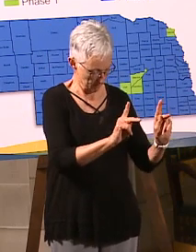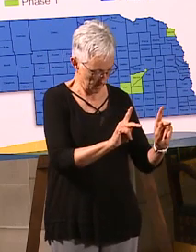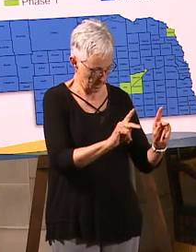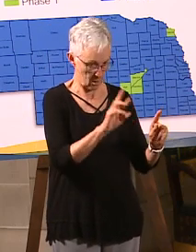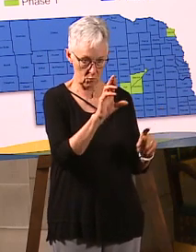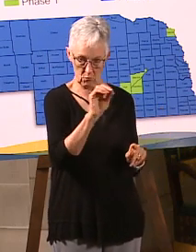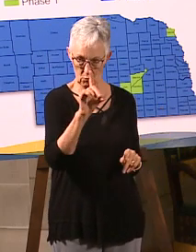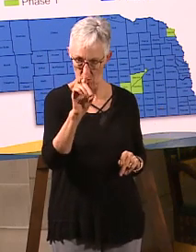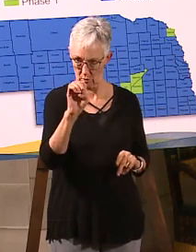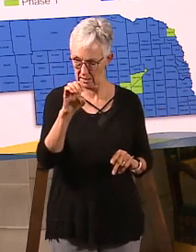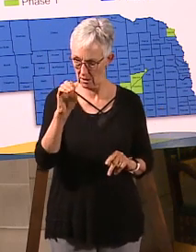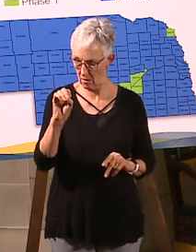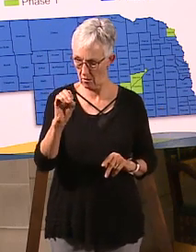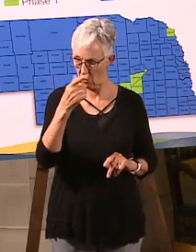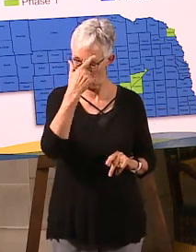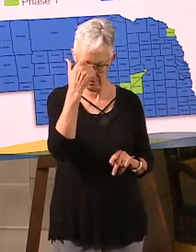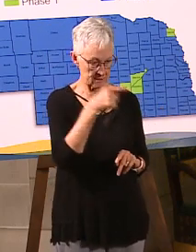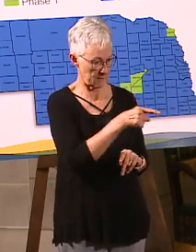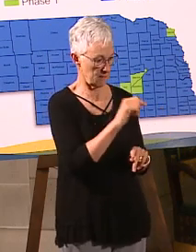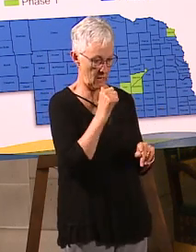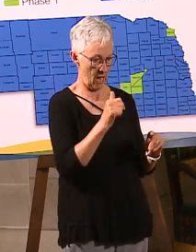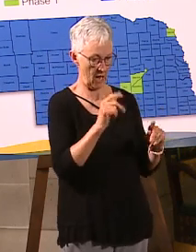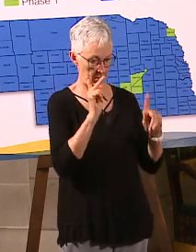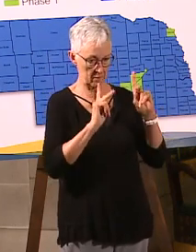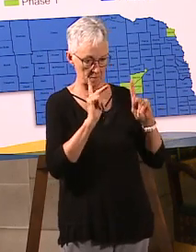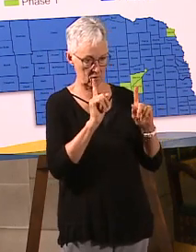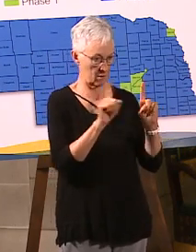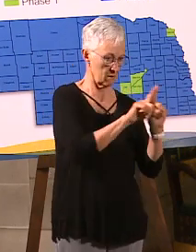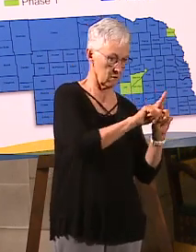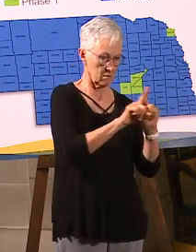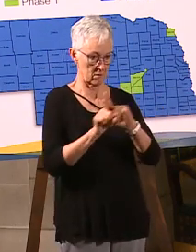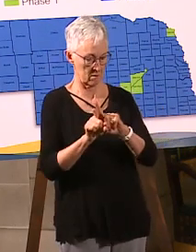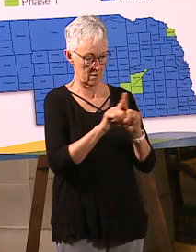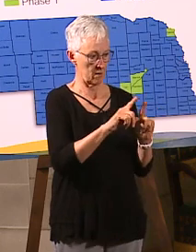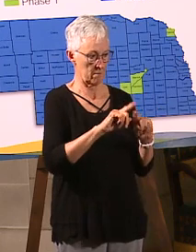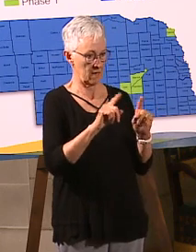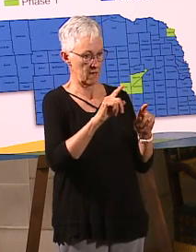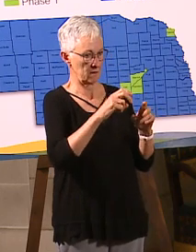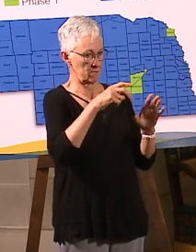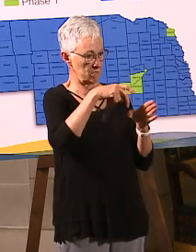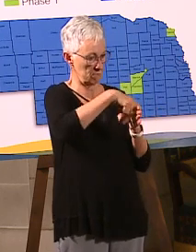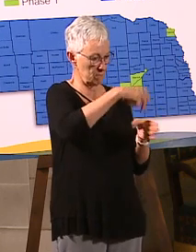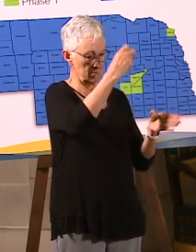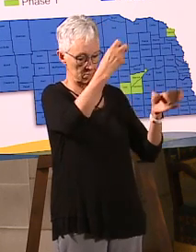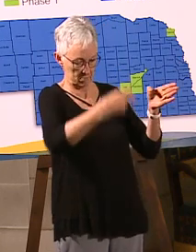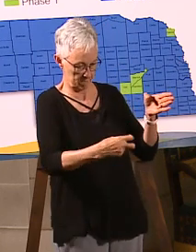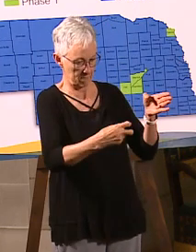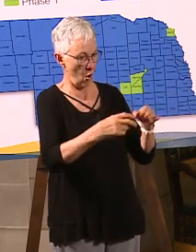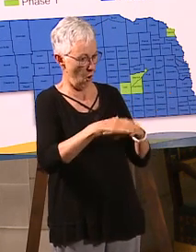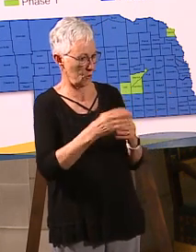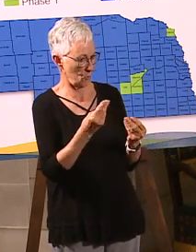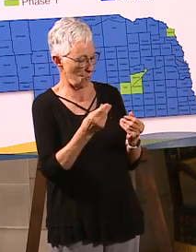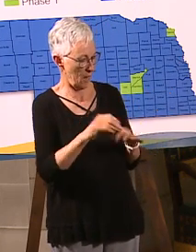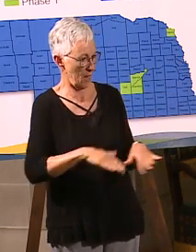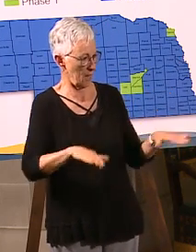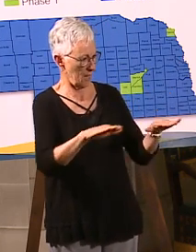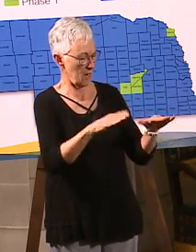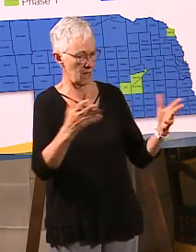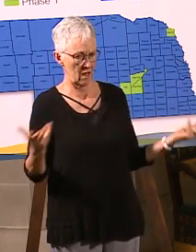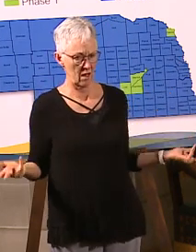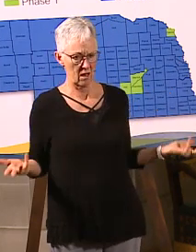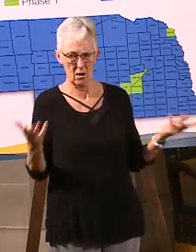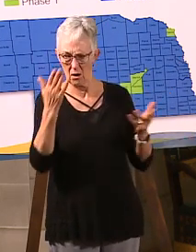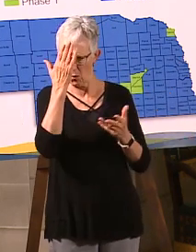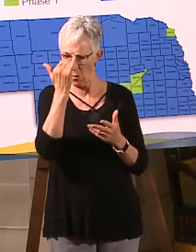other contact category sports that are going to be allowed as well, particularly cheerleading, diving, gymnastics, which, like rodeo, are more contact